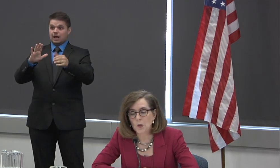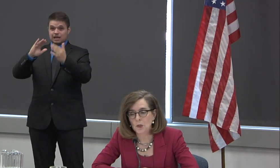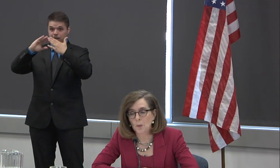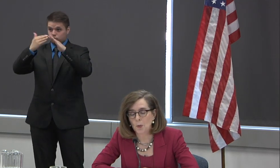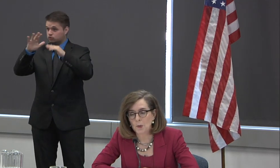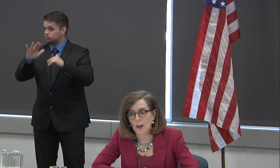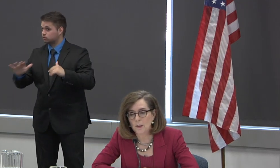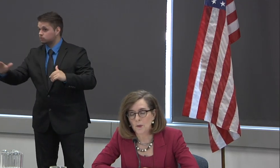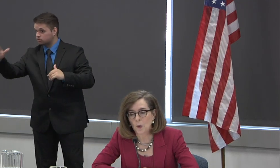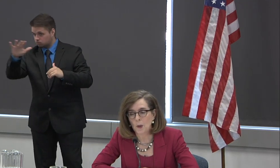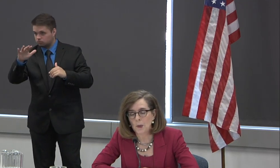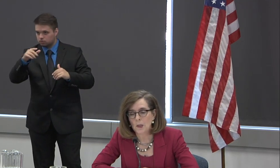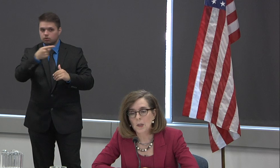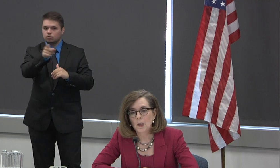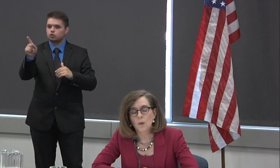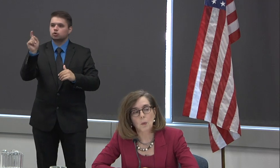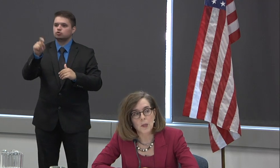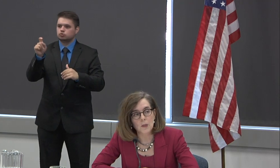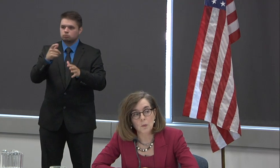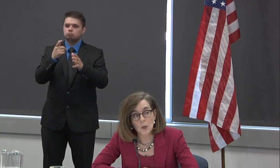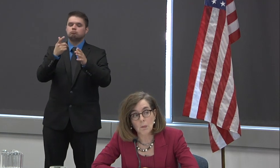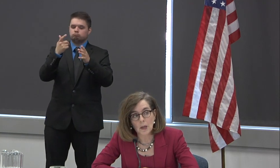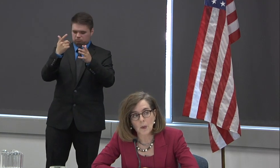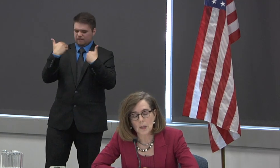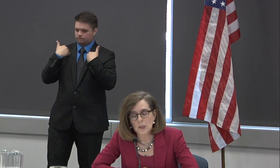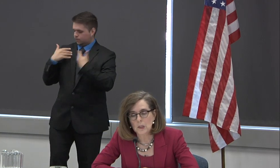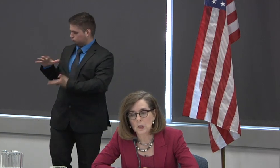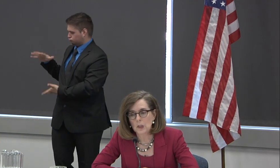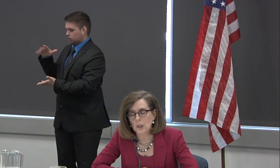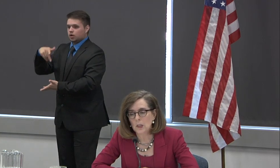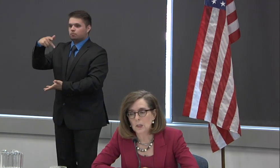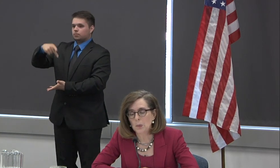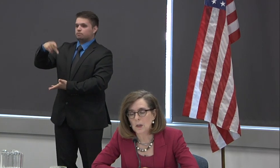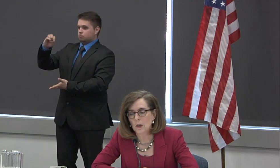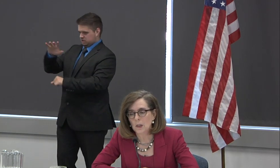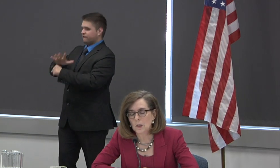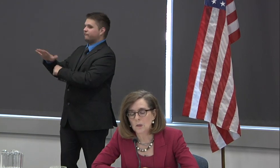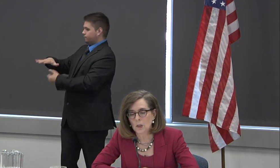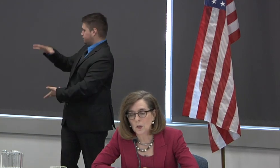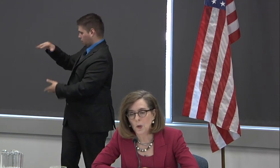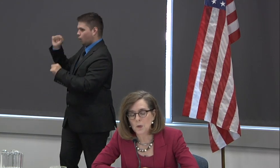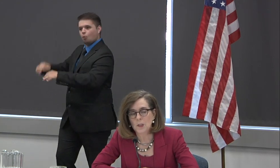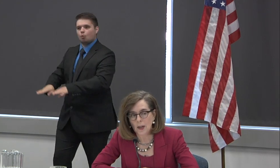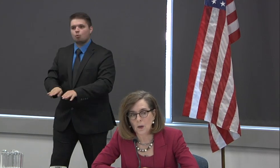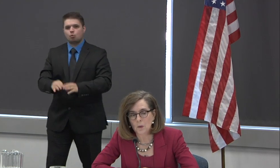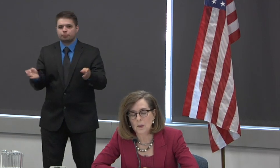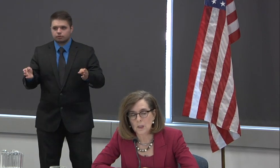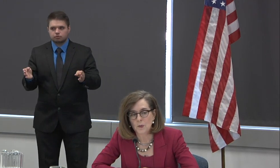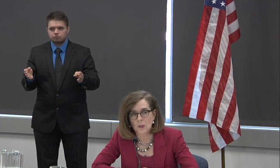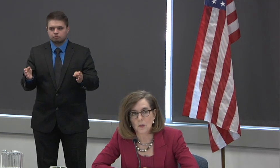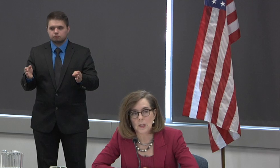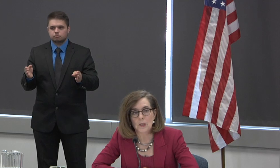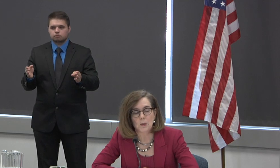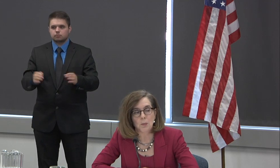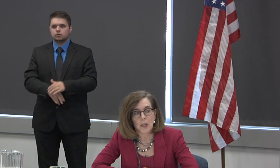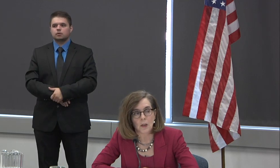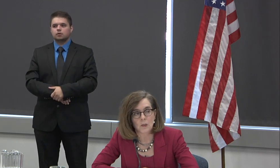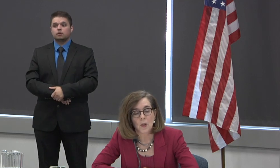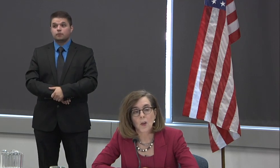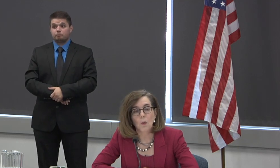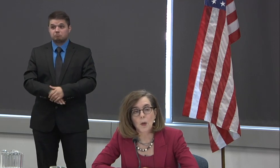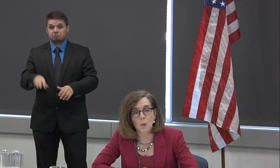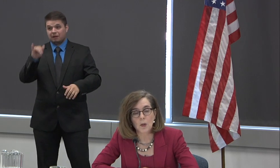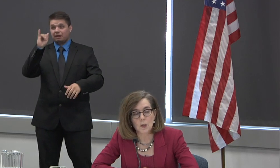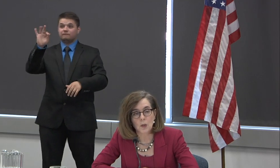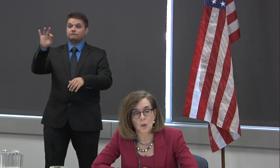personal protective equipment. The reason we made that decision is because to close down these facilities is because